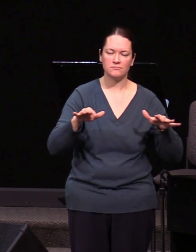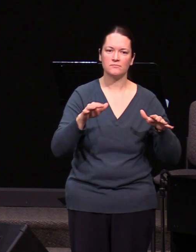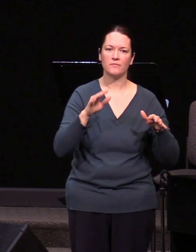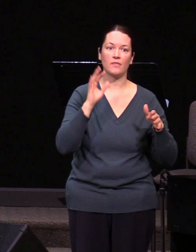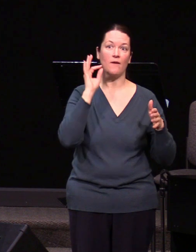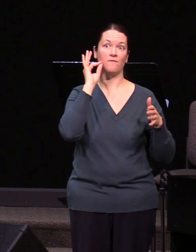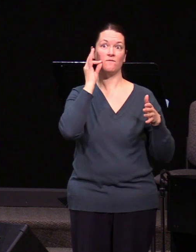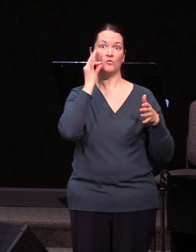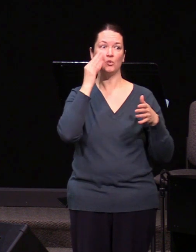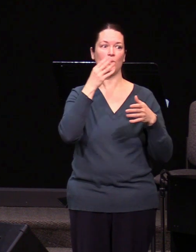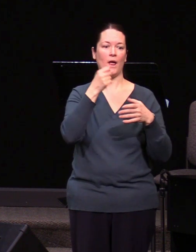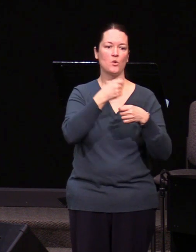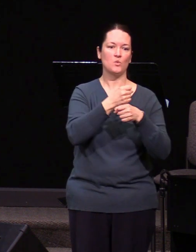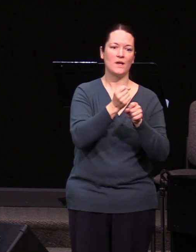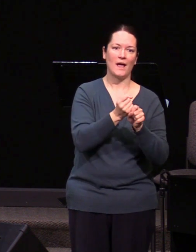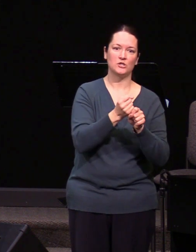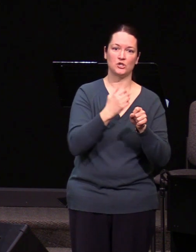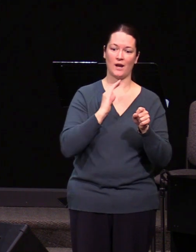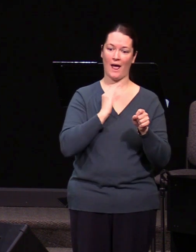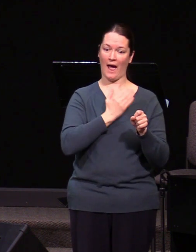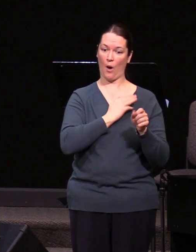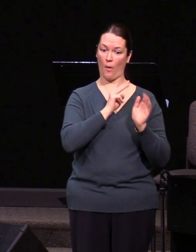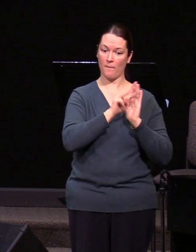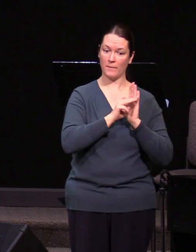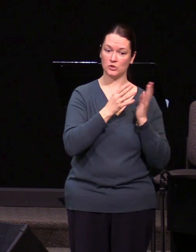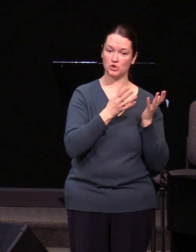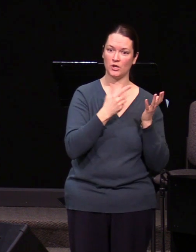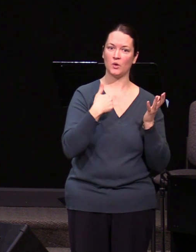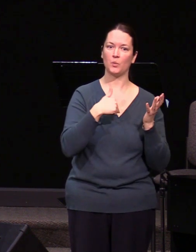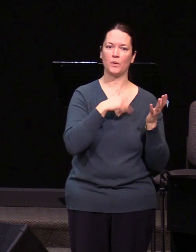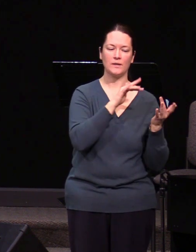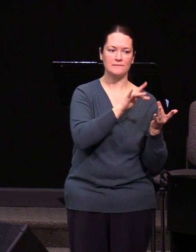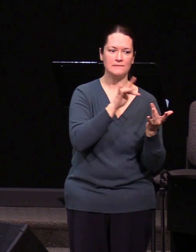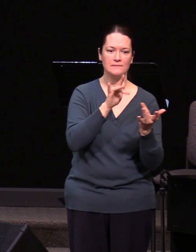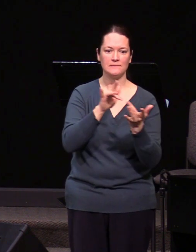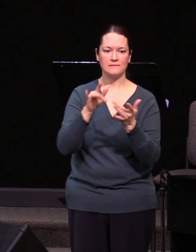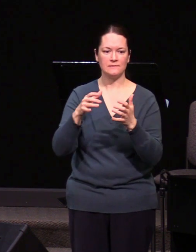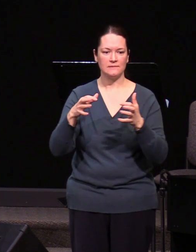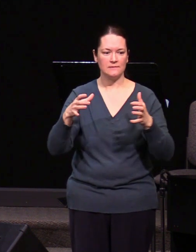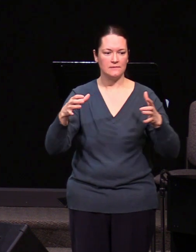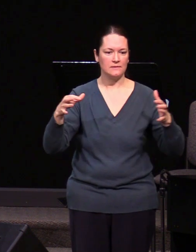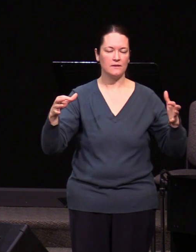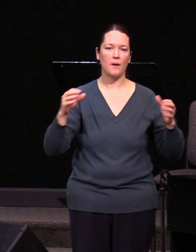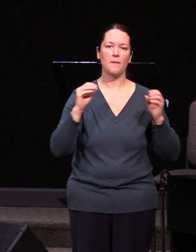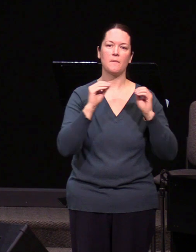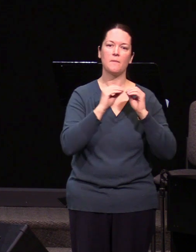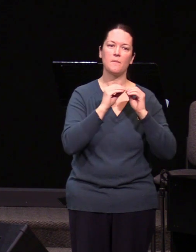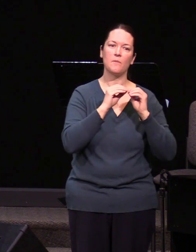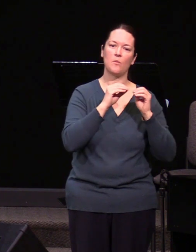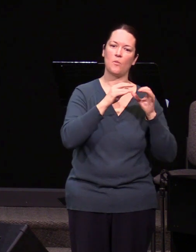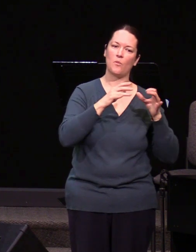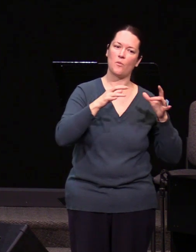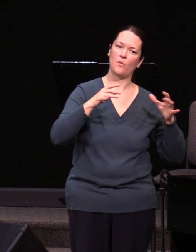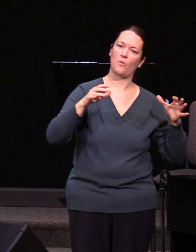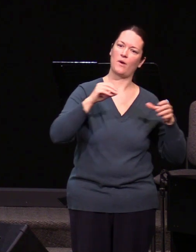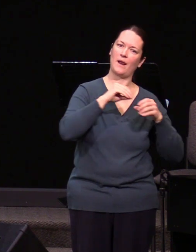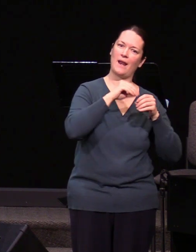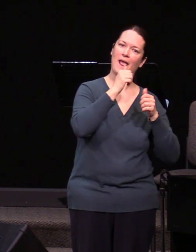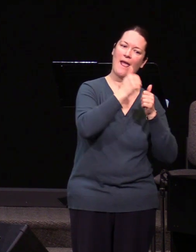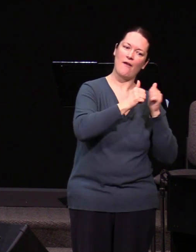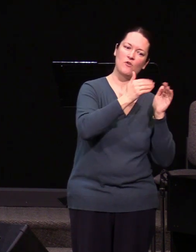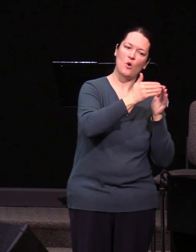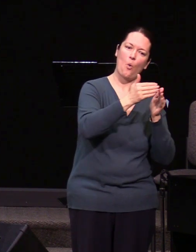the fruit in creation. Our mission is to grow little enclaves of heaven in every corner of creation, to go to the